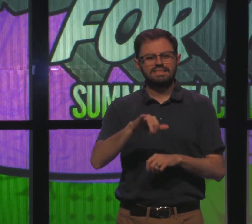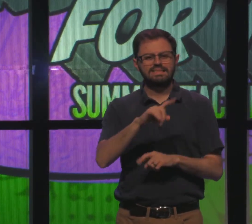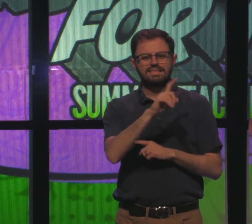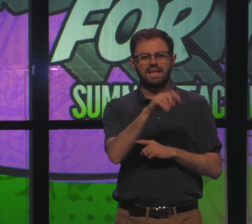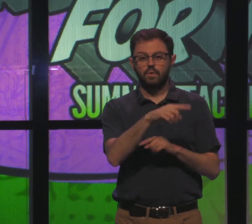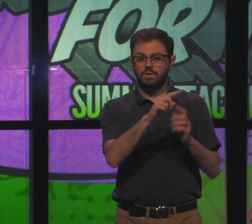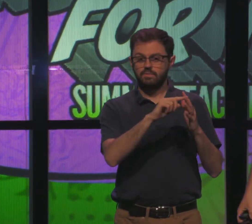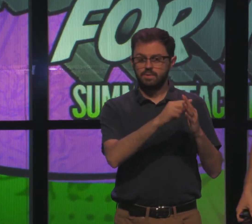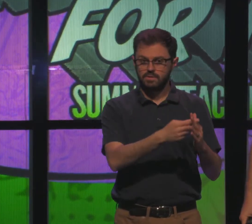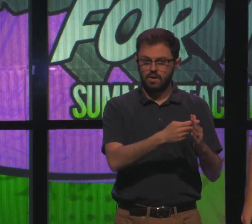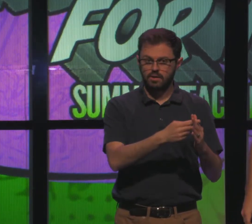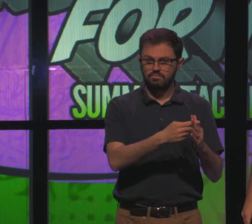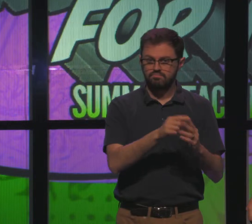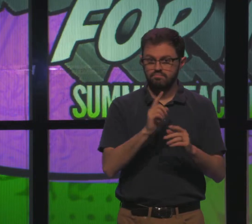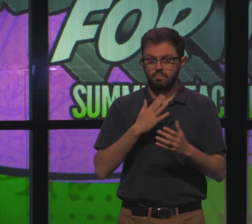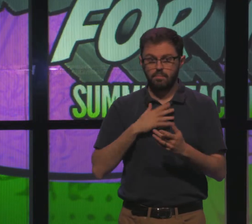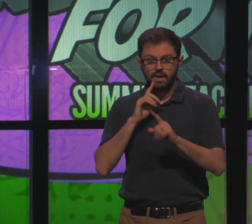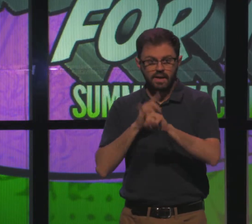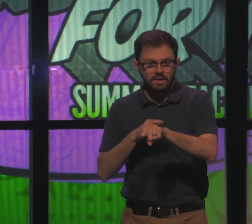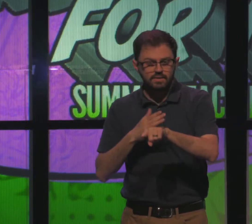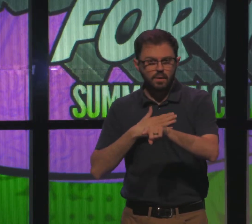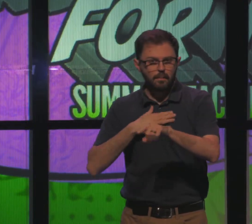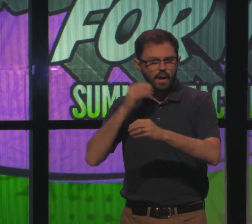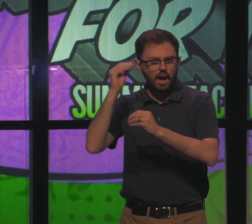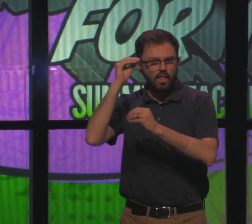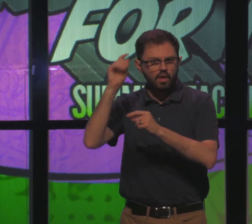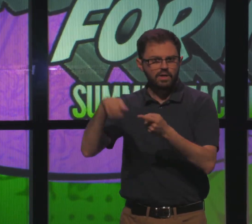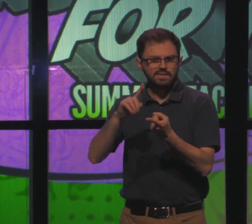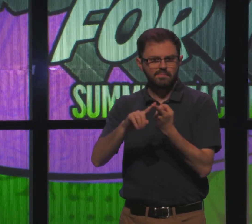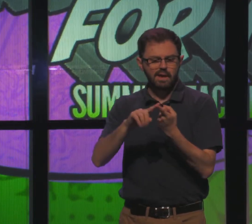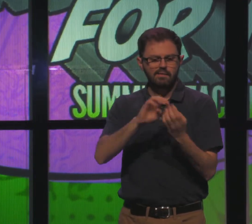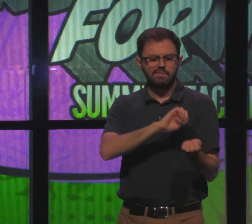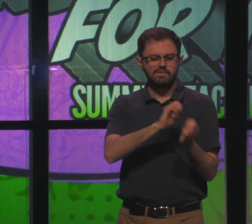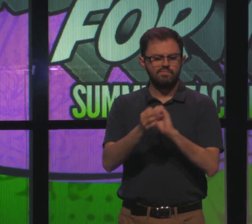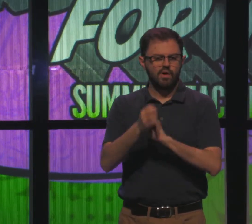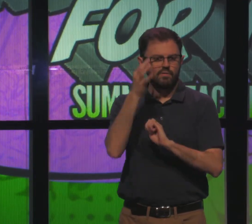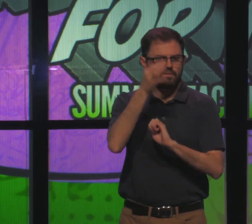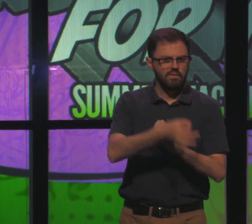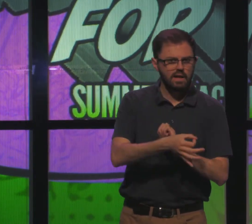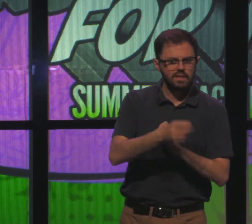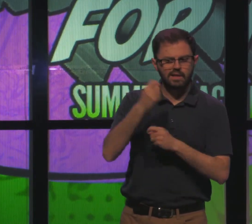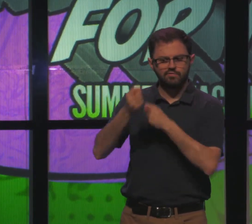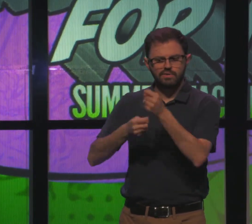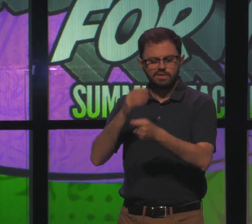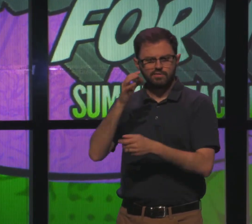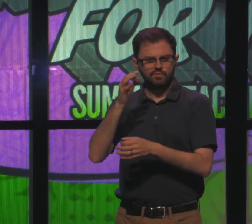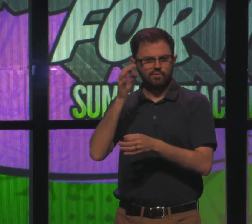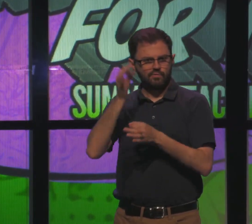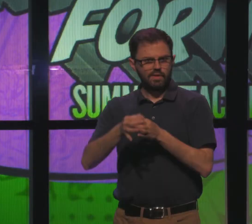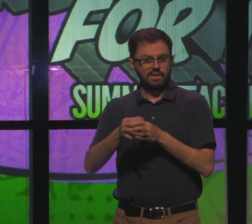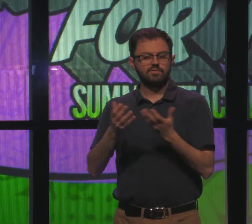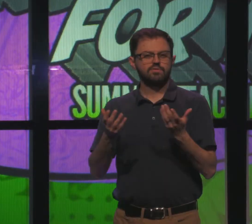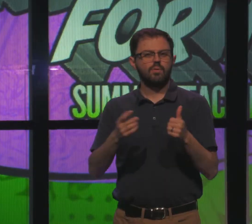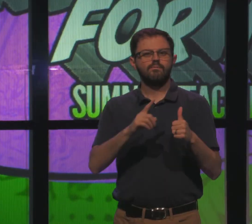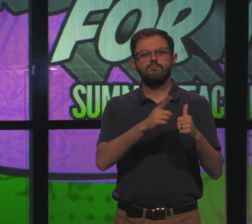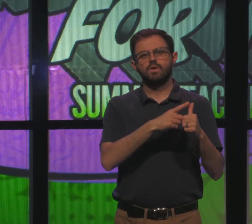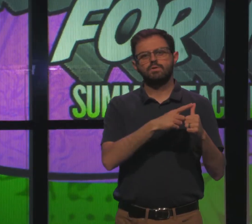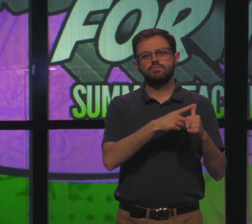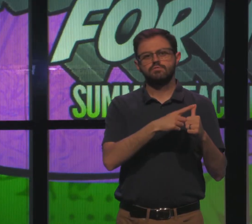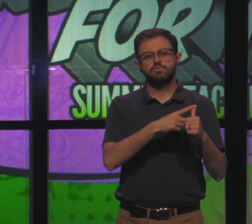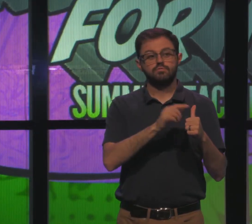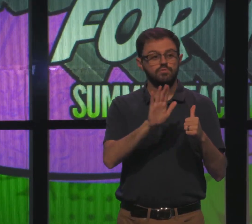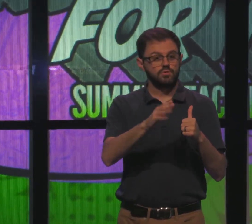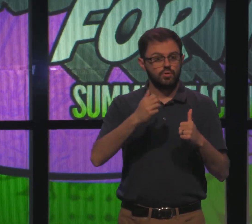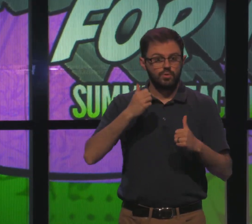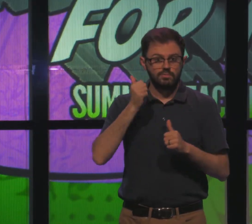what are my thoughts on evolving faith and traditional faith? Here's what I think. Number one, in your everyday normal life,